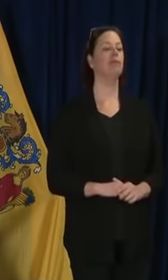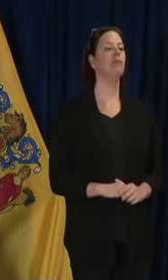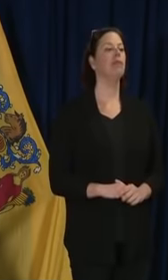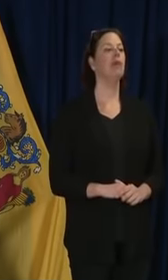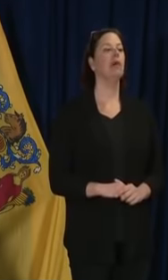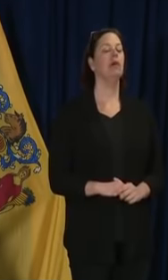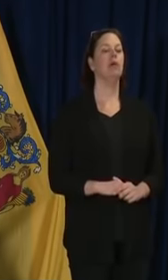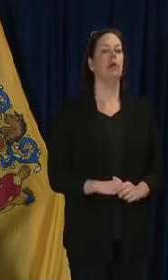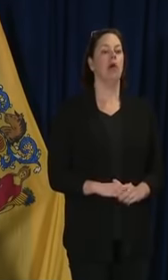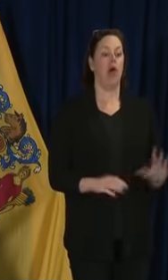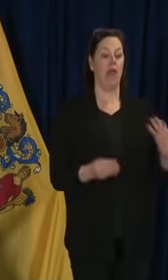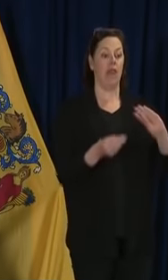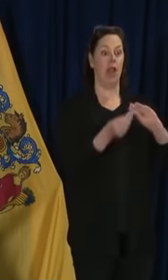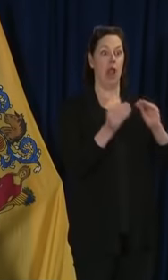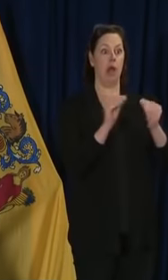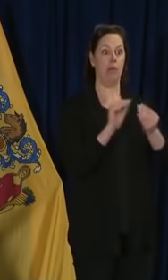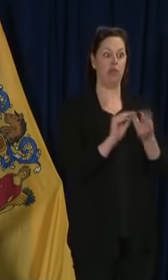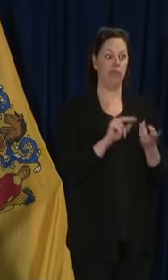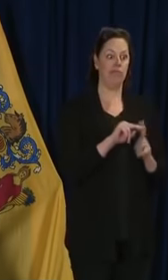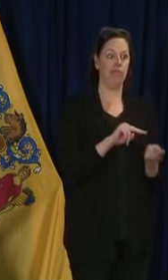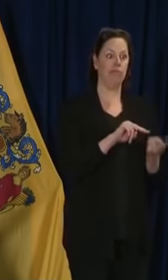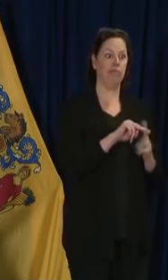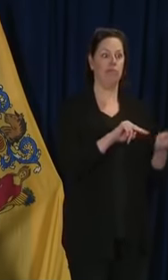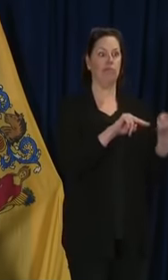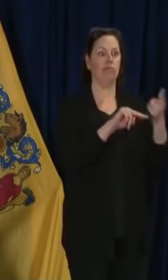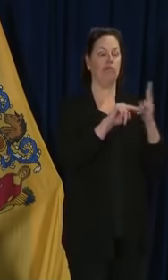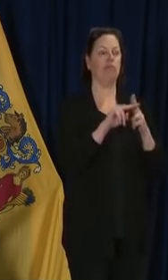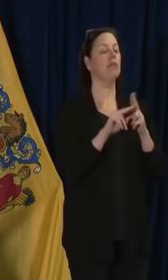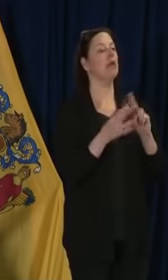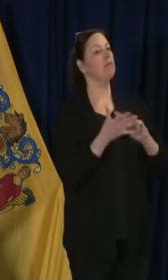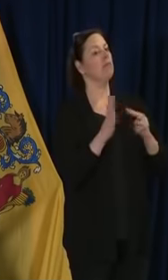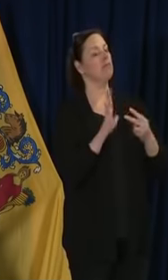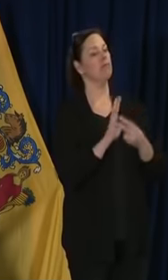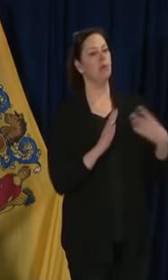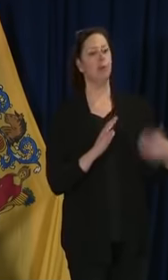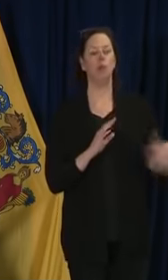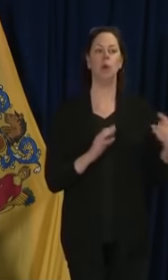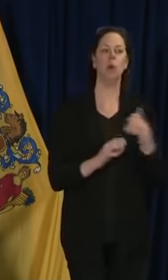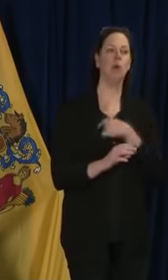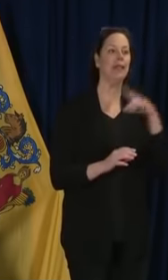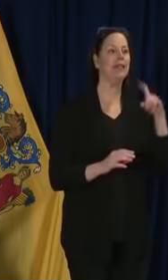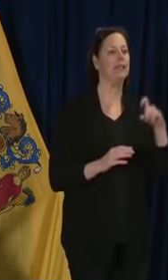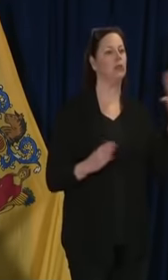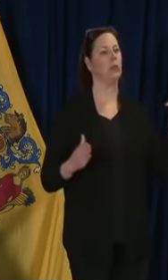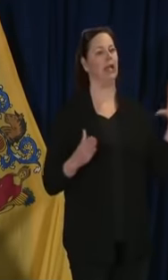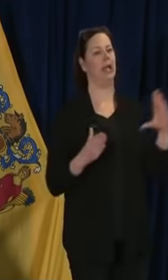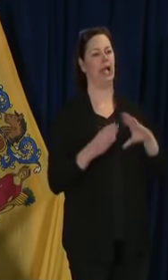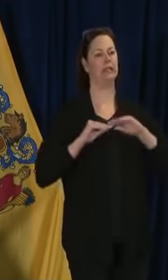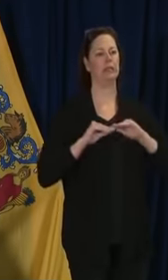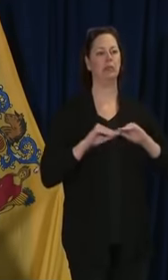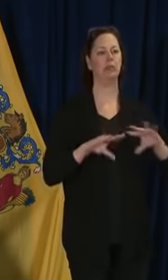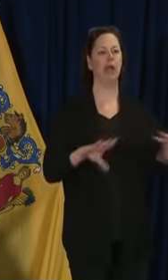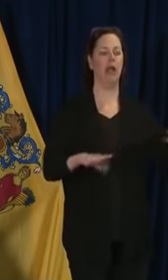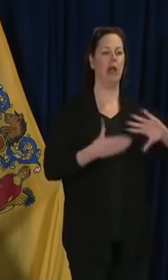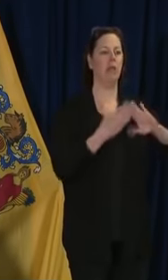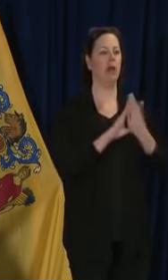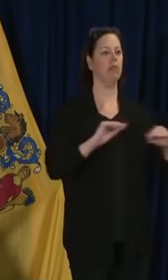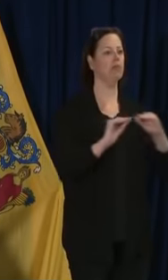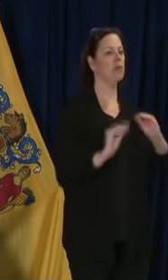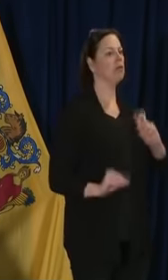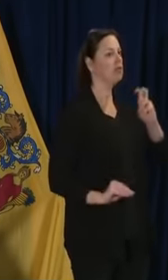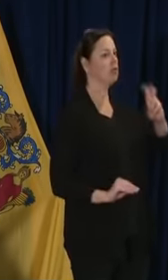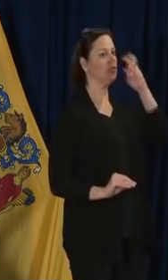These numbers prove the necessity of our efforts to slow the spread of coronavirus and to aggressively move to a policy